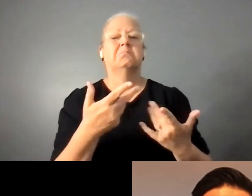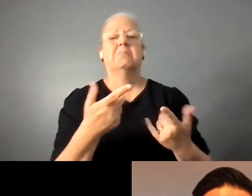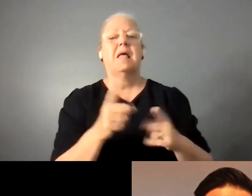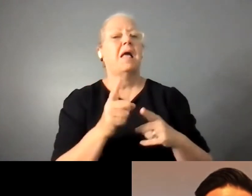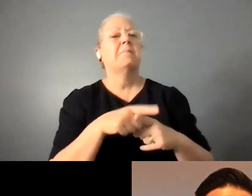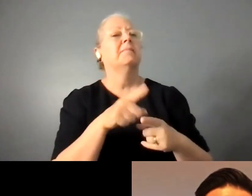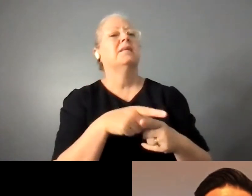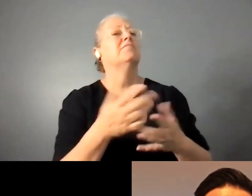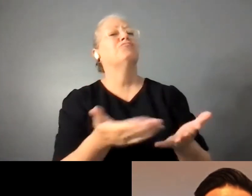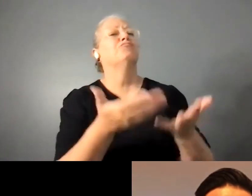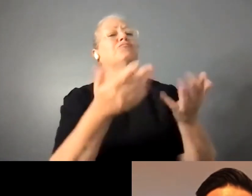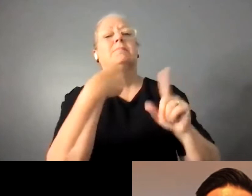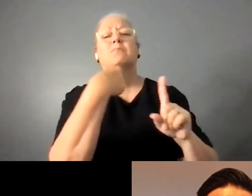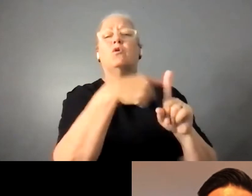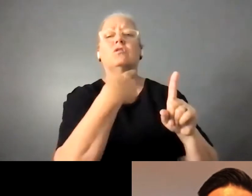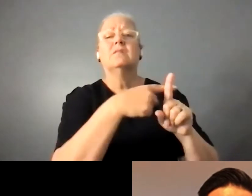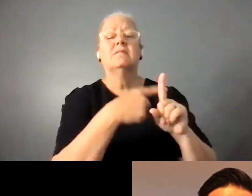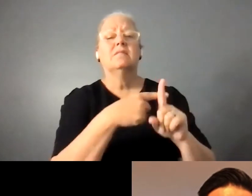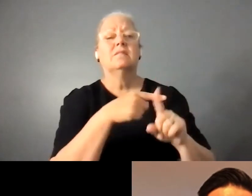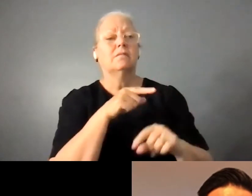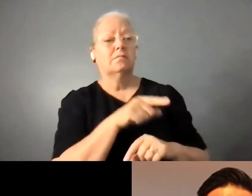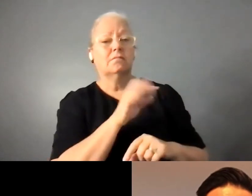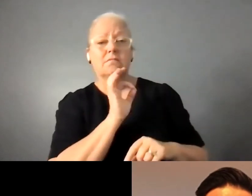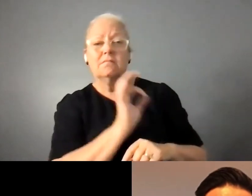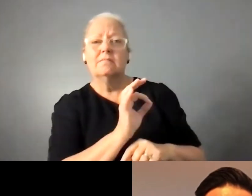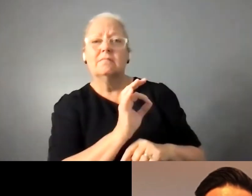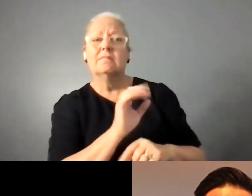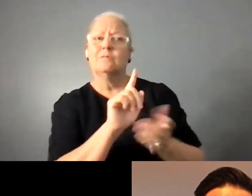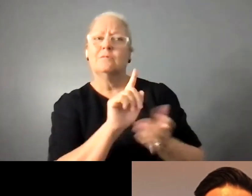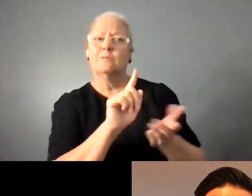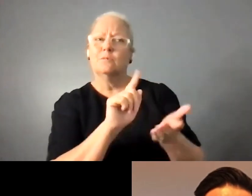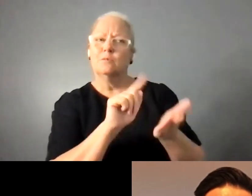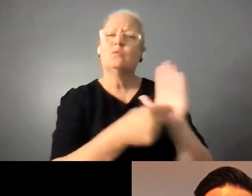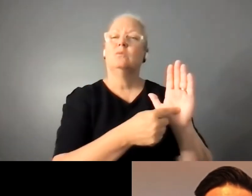very important, that that's how we can